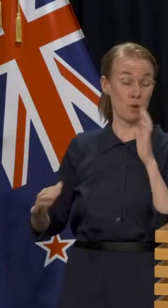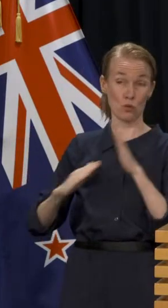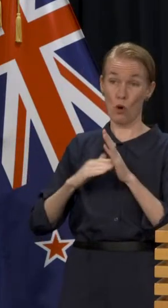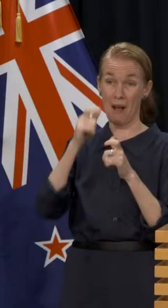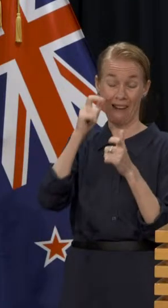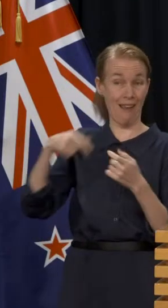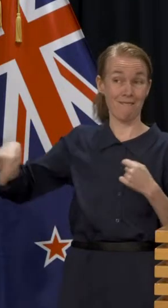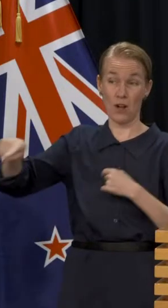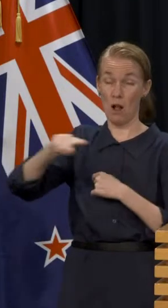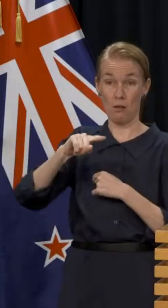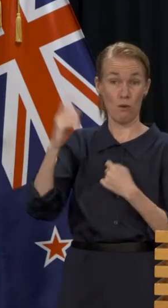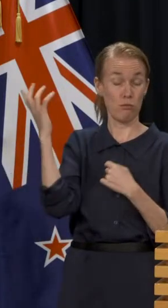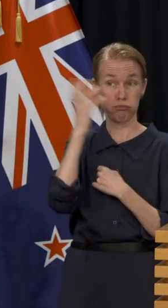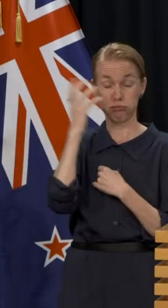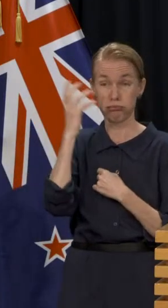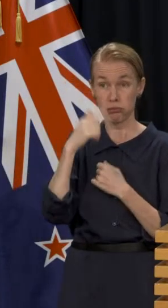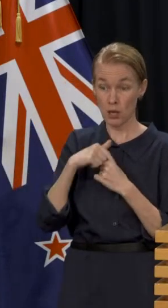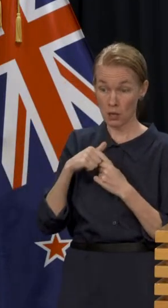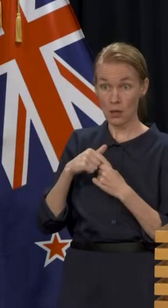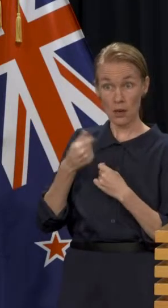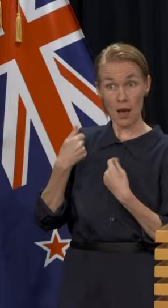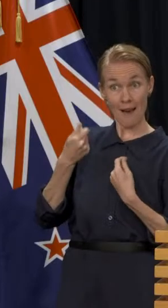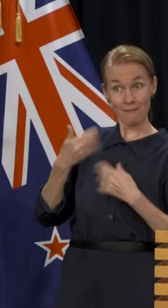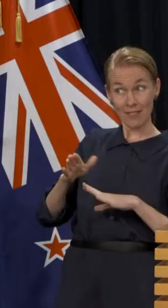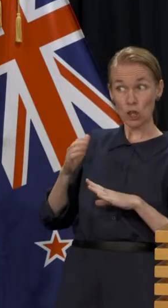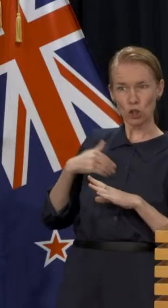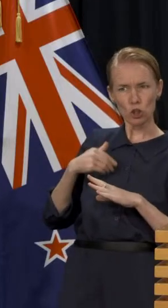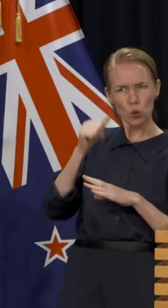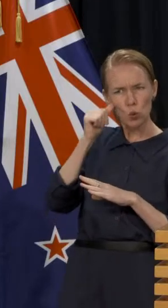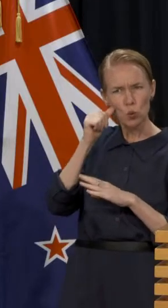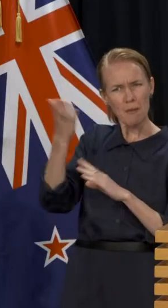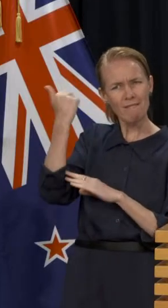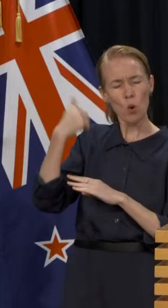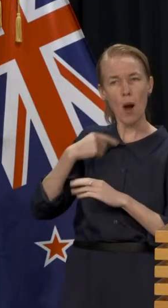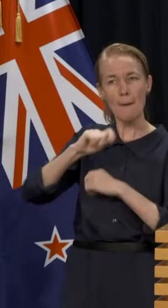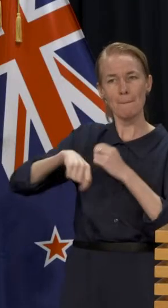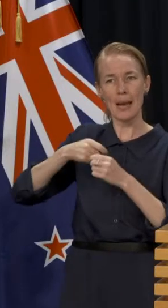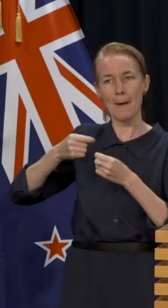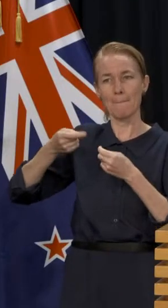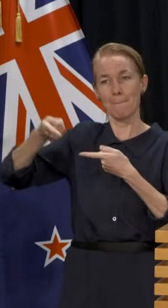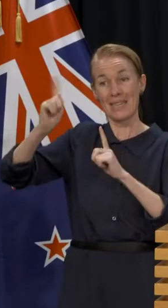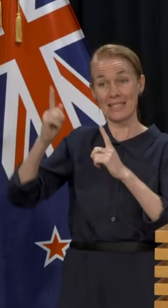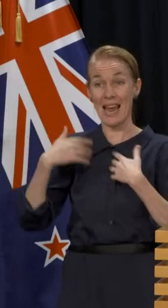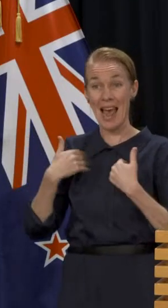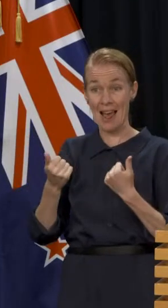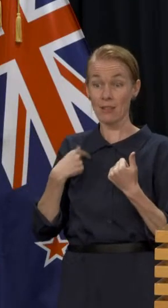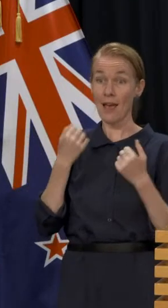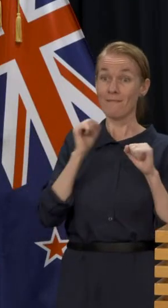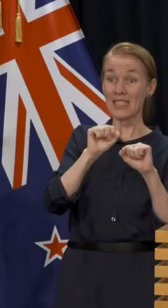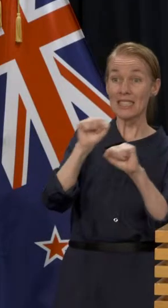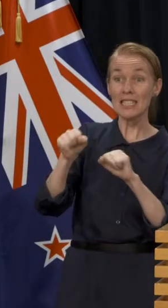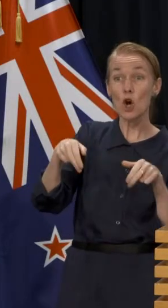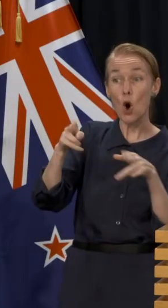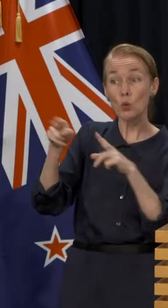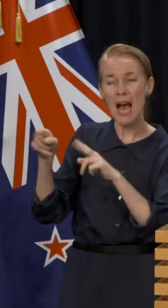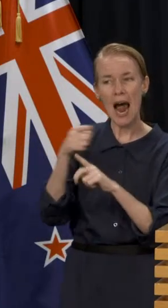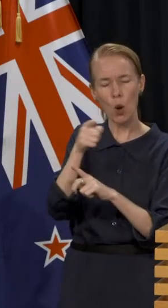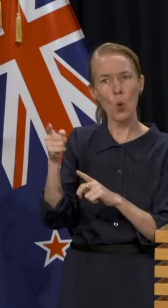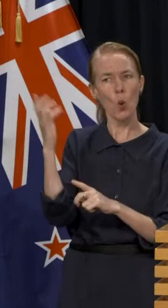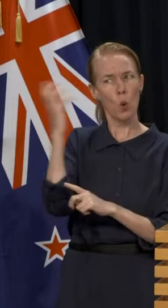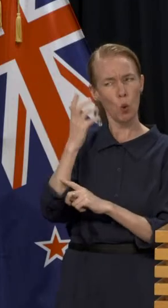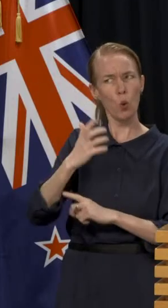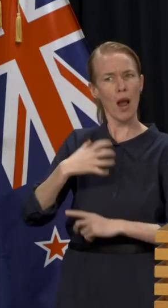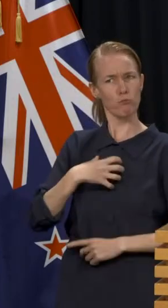own experience of visiting them early on is one of the first things I did when I became the minister was go and visit these facilities, is that they're taking that very, very